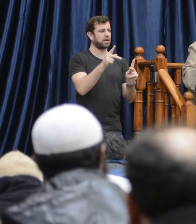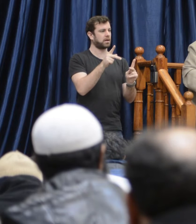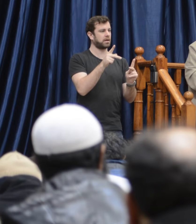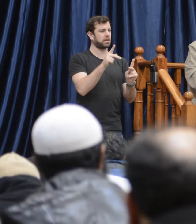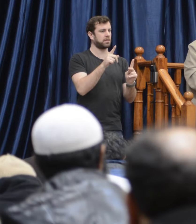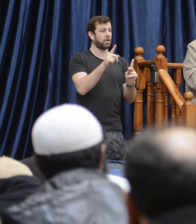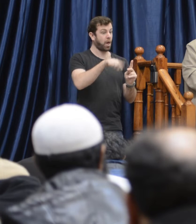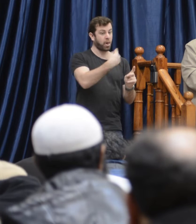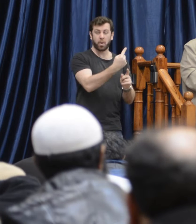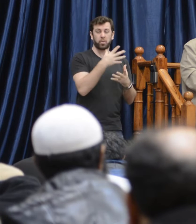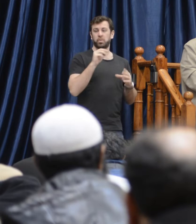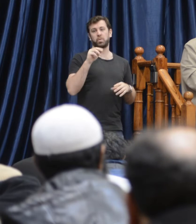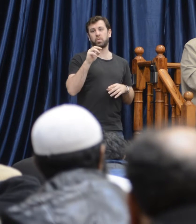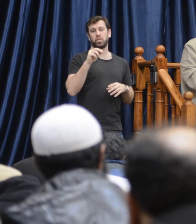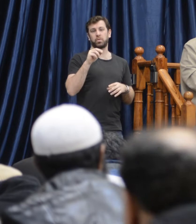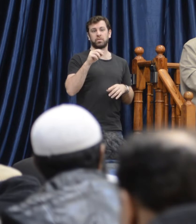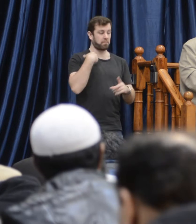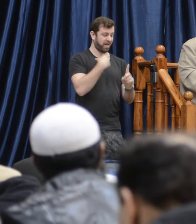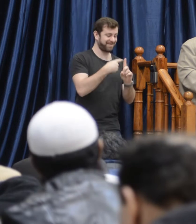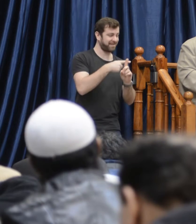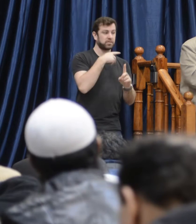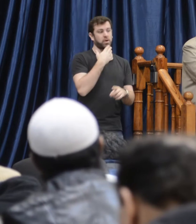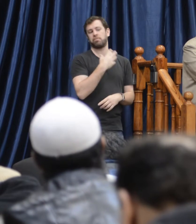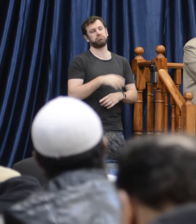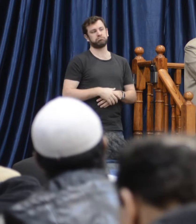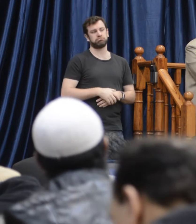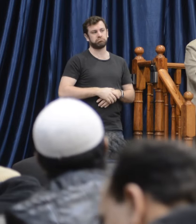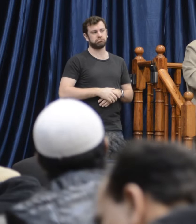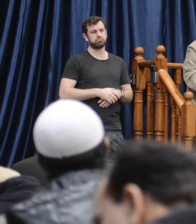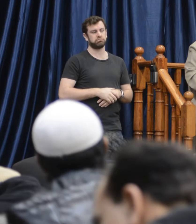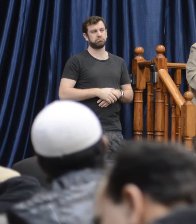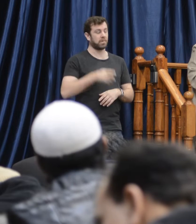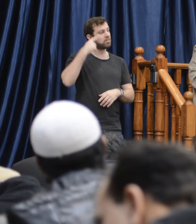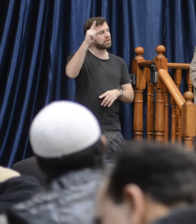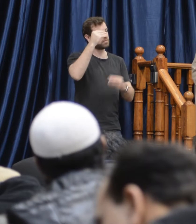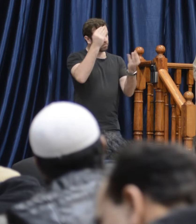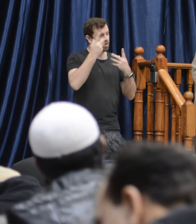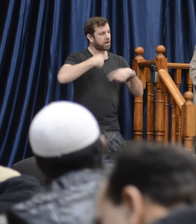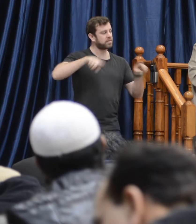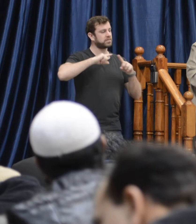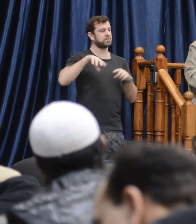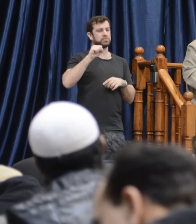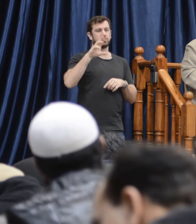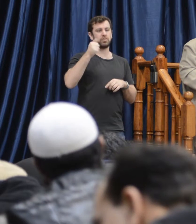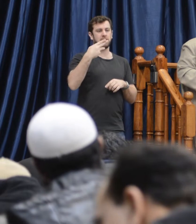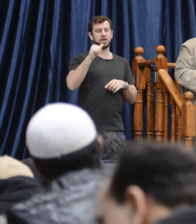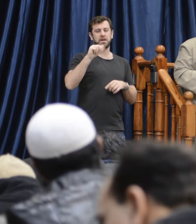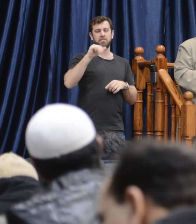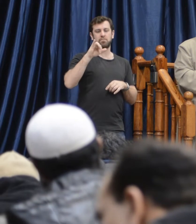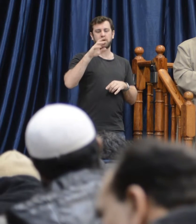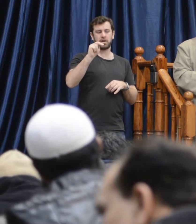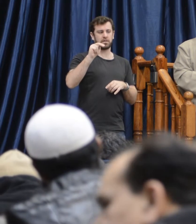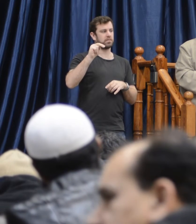alone by itself in a positive way. Allah tells us in Surah Al Imran verse 139,